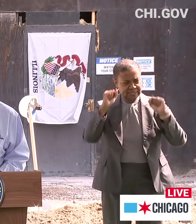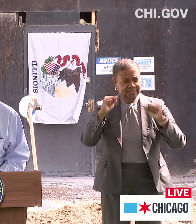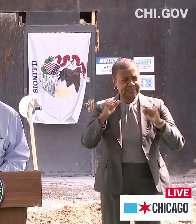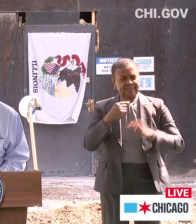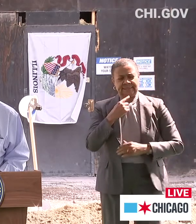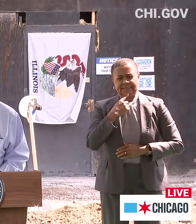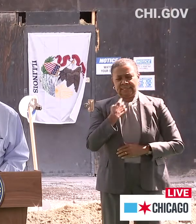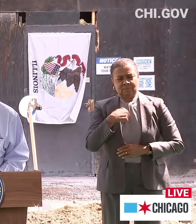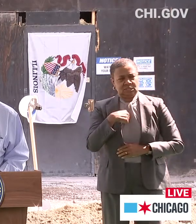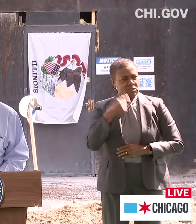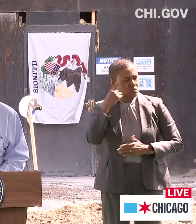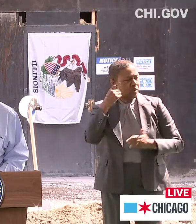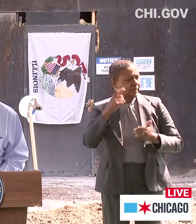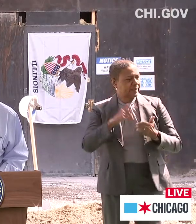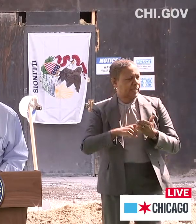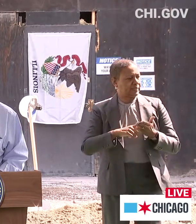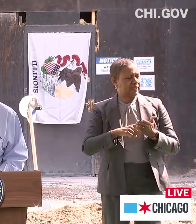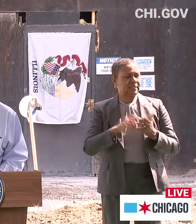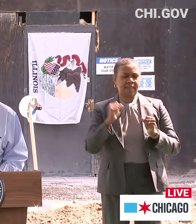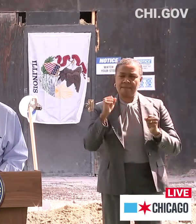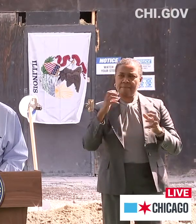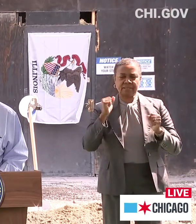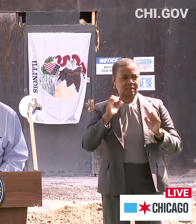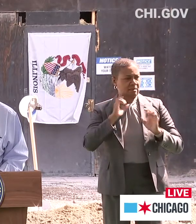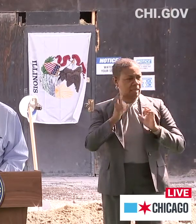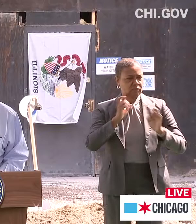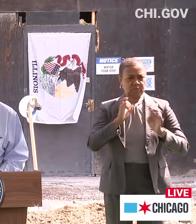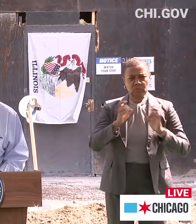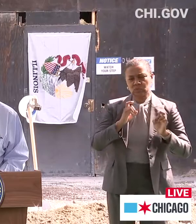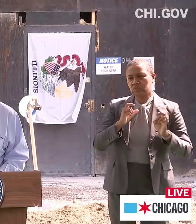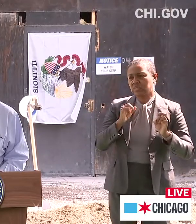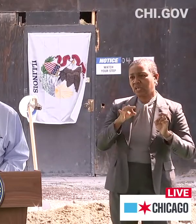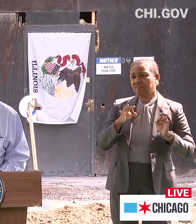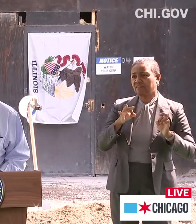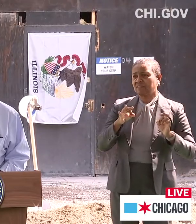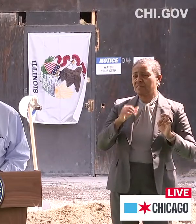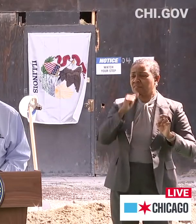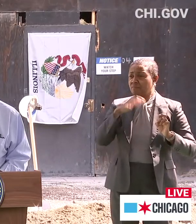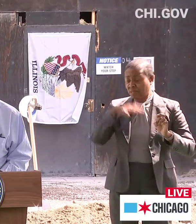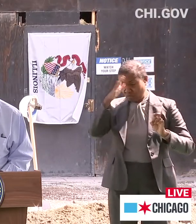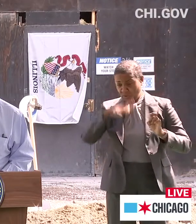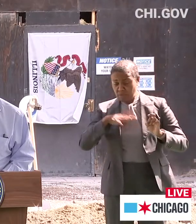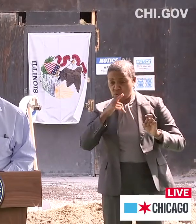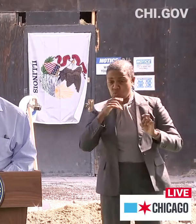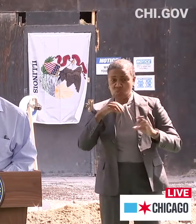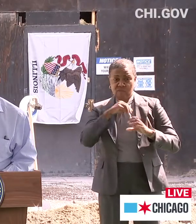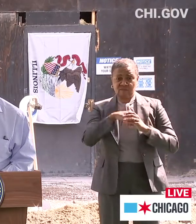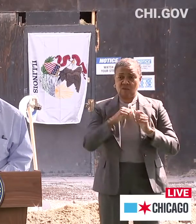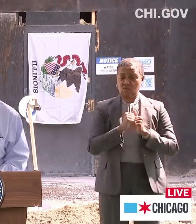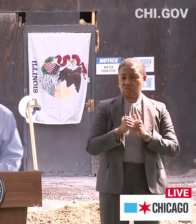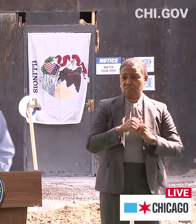to recognizing the amazing contributions of the men and women in uniform.